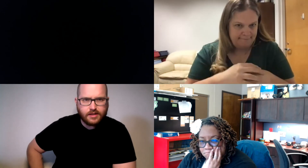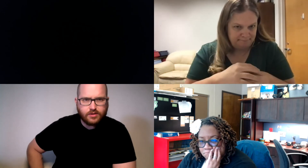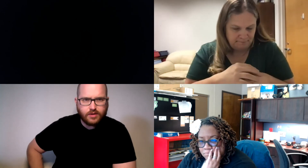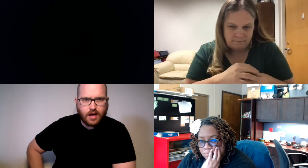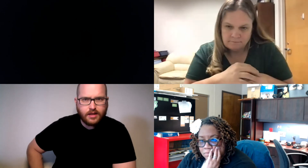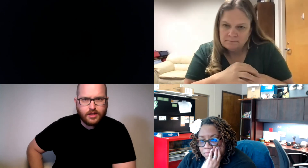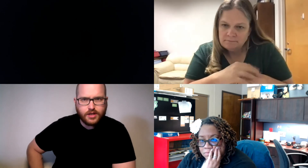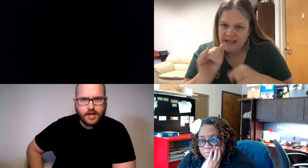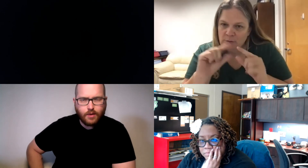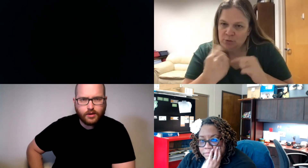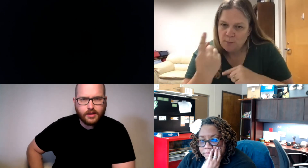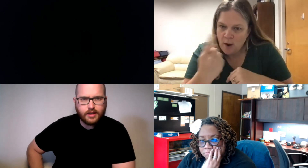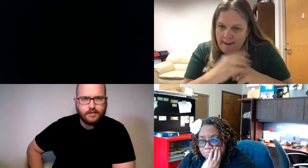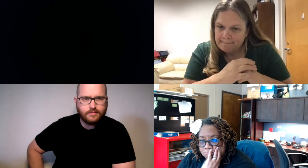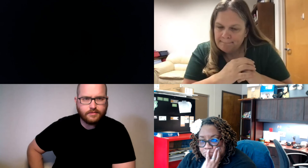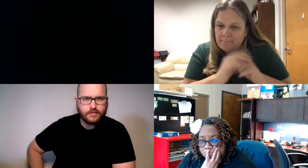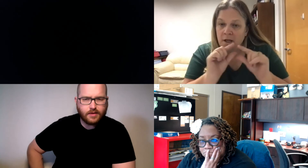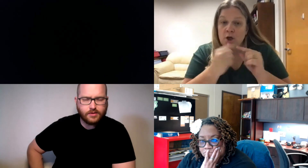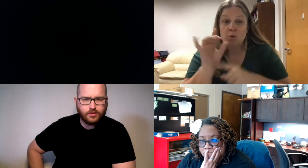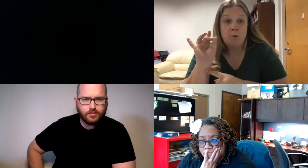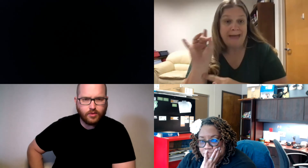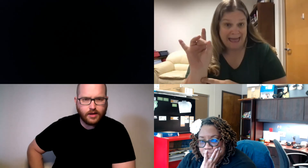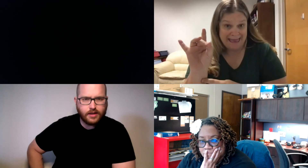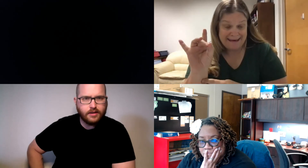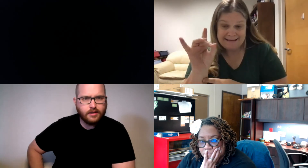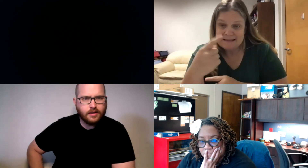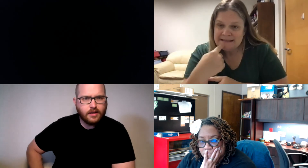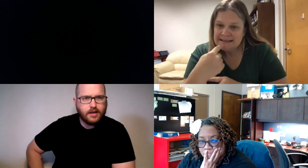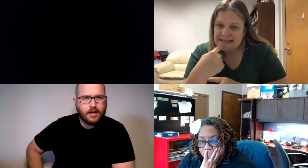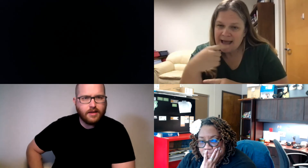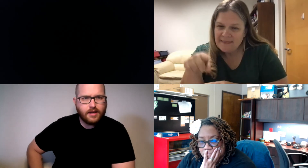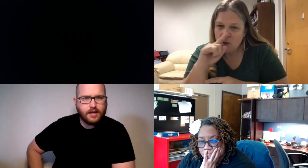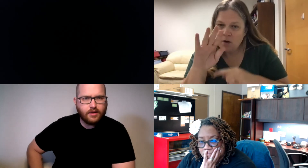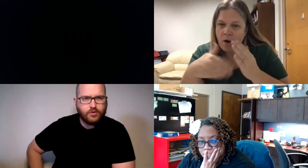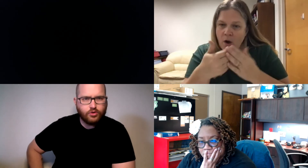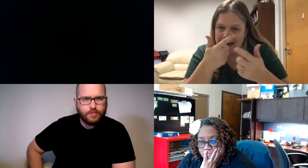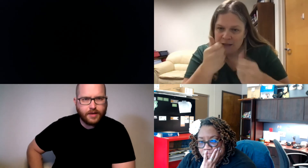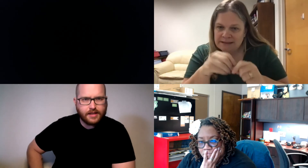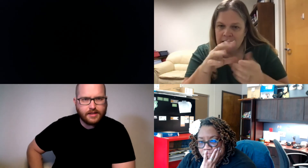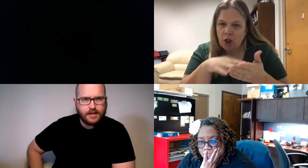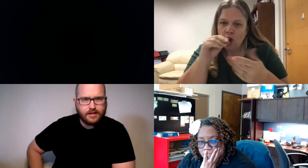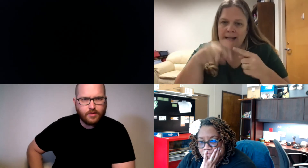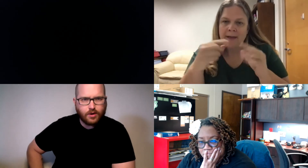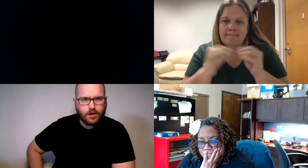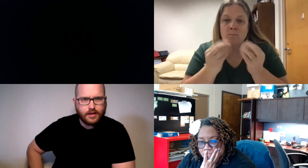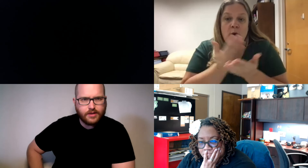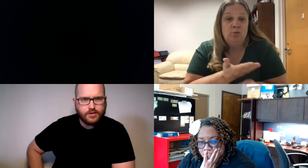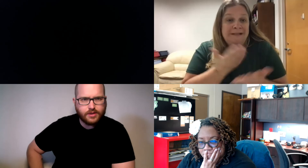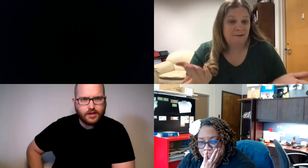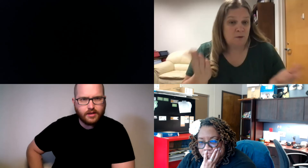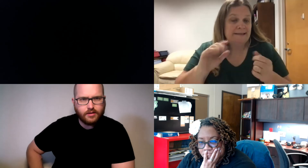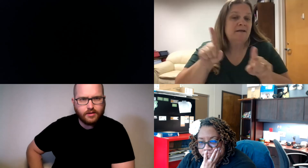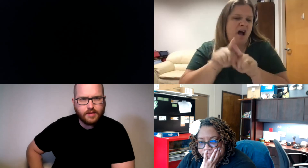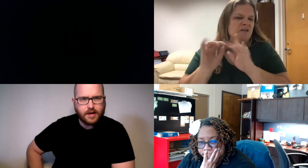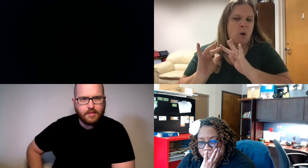is additional knowledge and networking. That was group 1. And then group 8 said that they were all